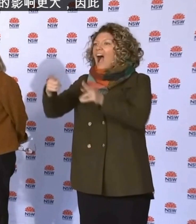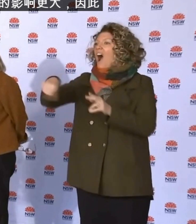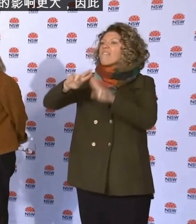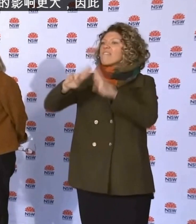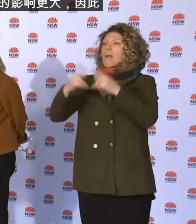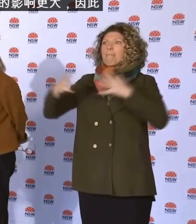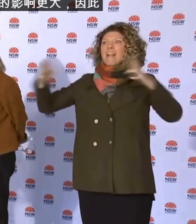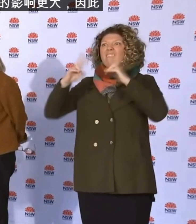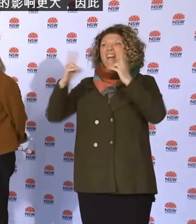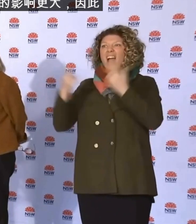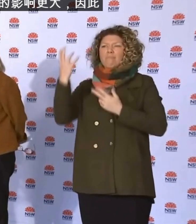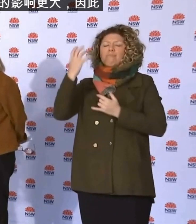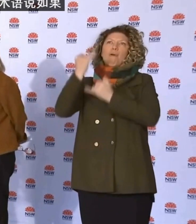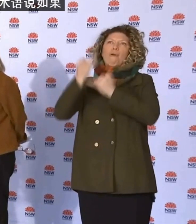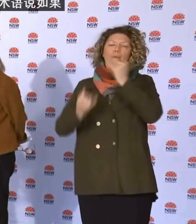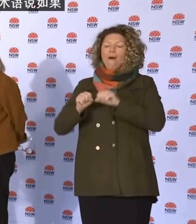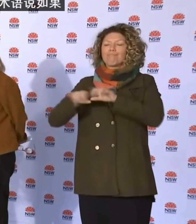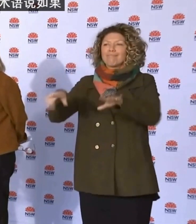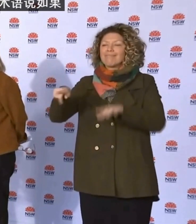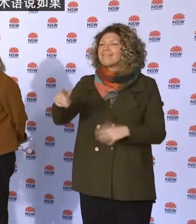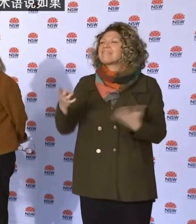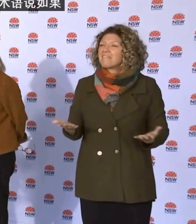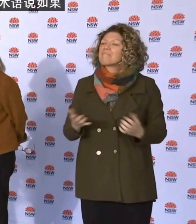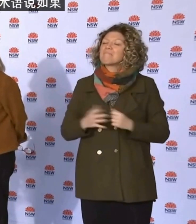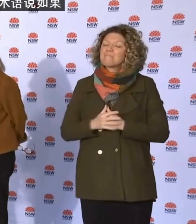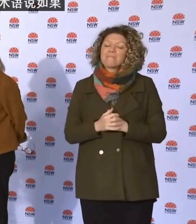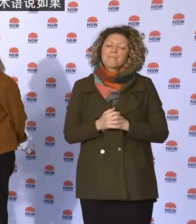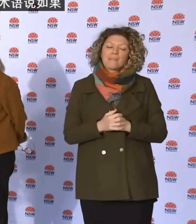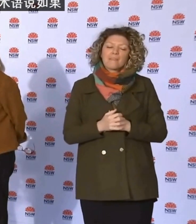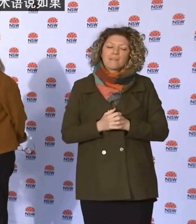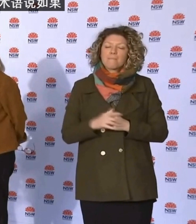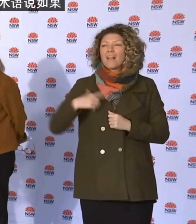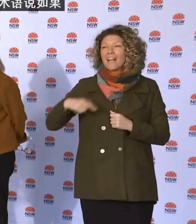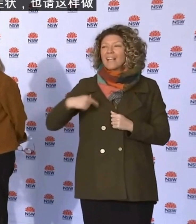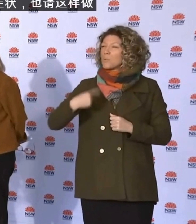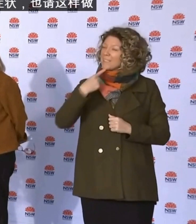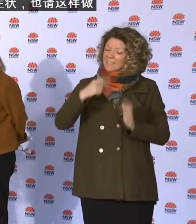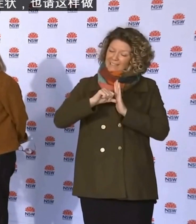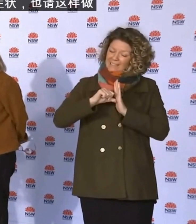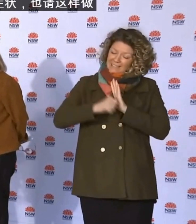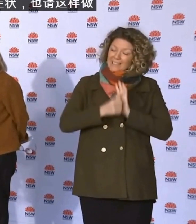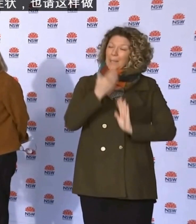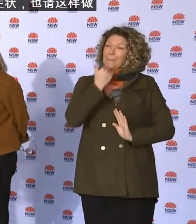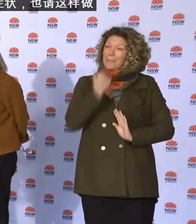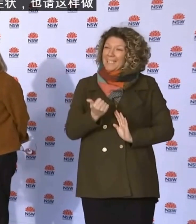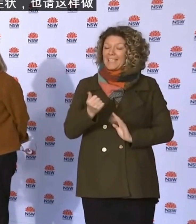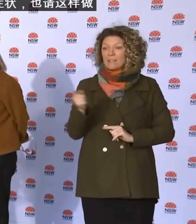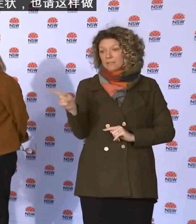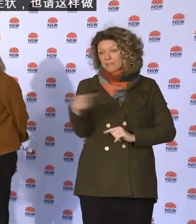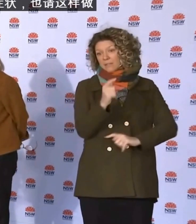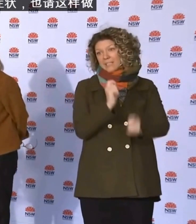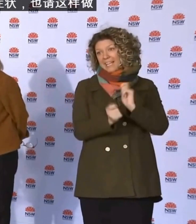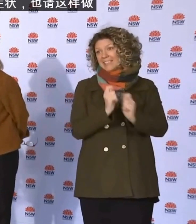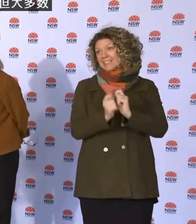impacted by that fact. And so that's why it's in the strongest terms we say, if you've been asked to get tested, and even if you don't